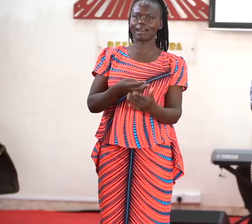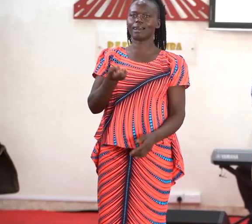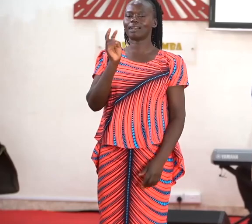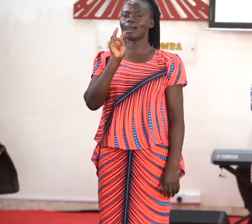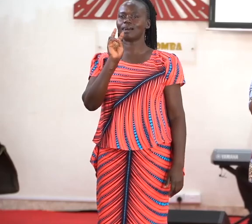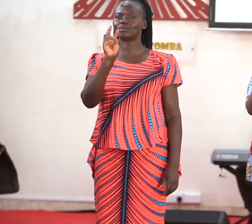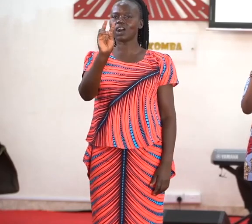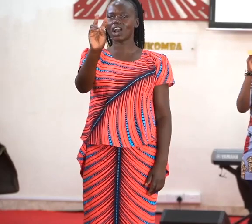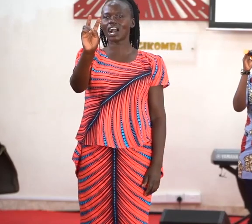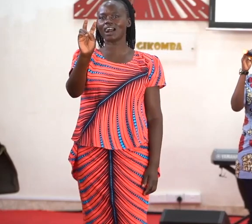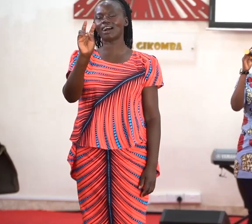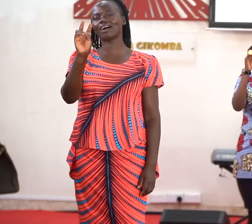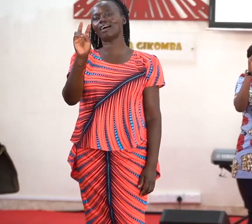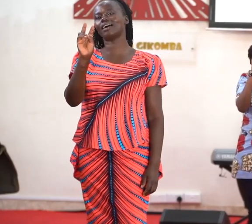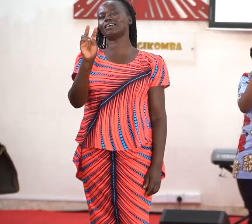marana